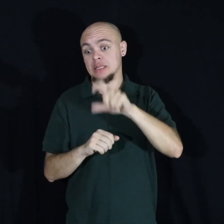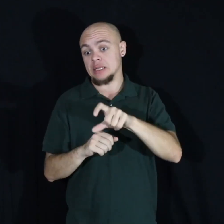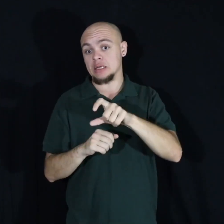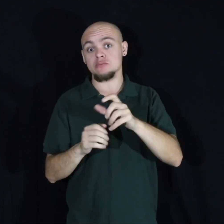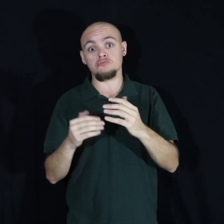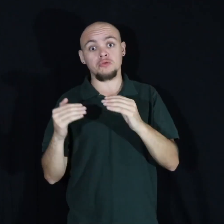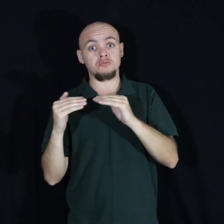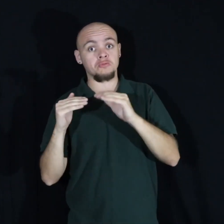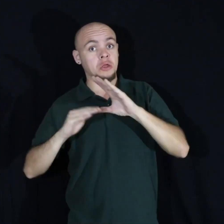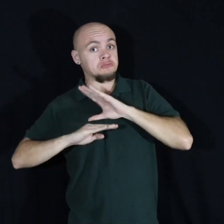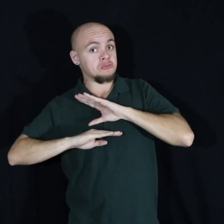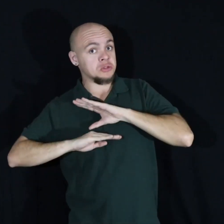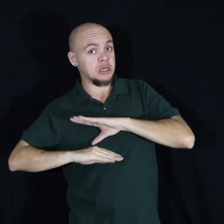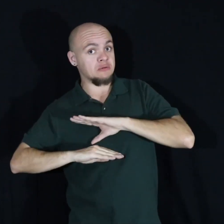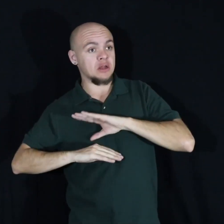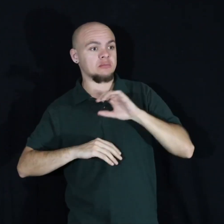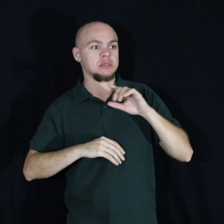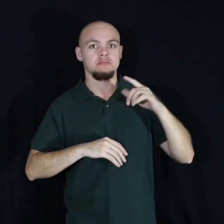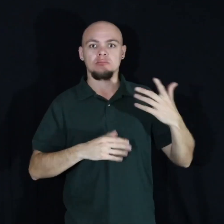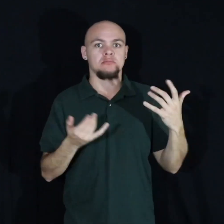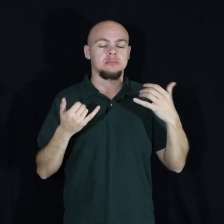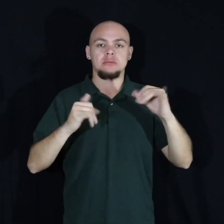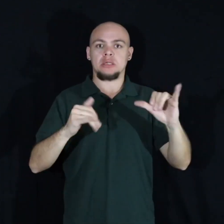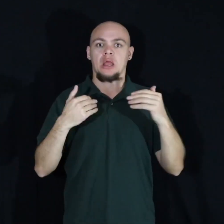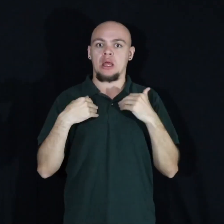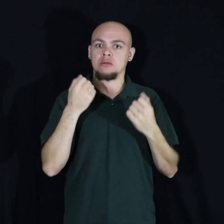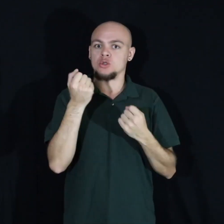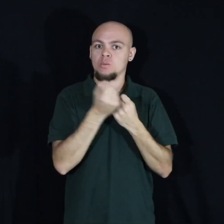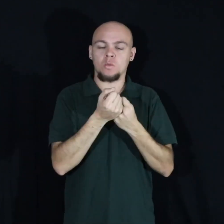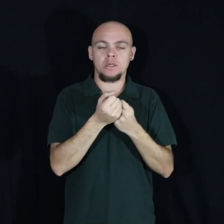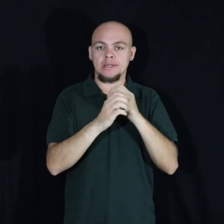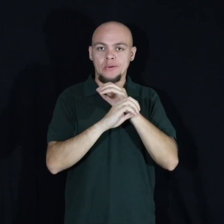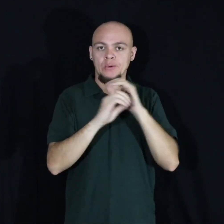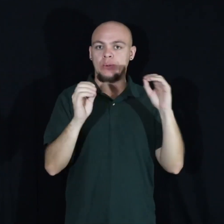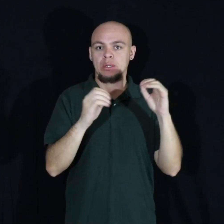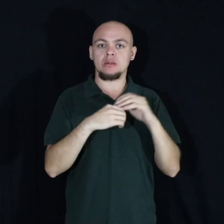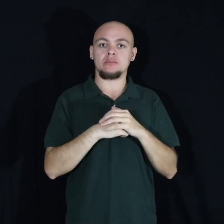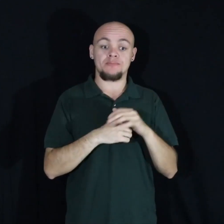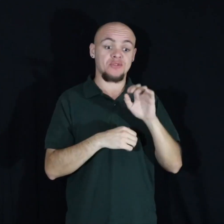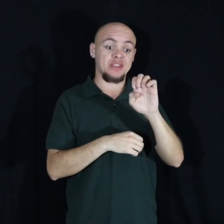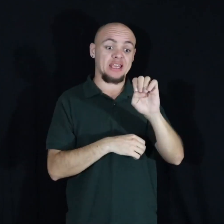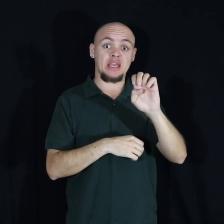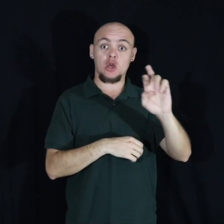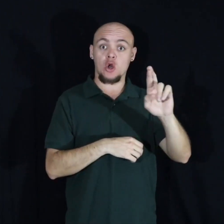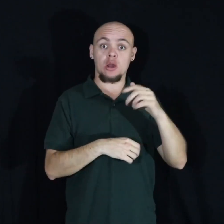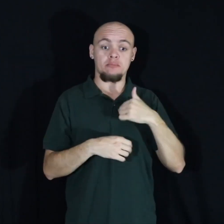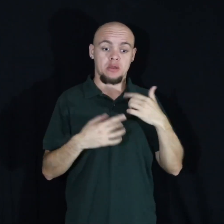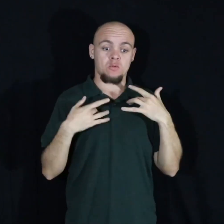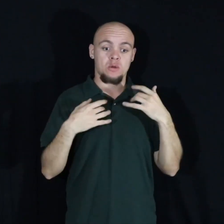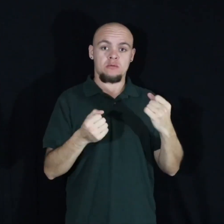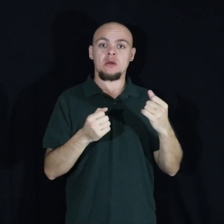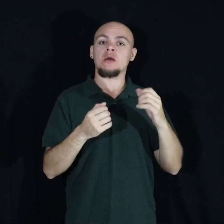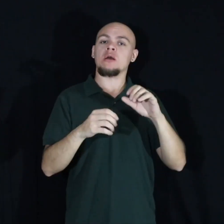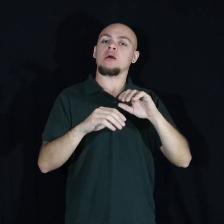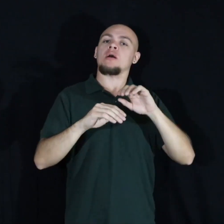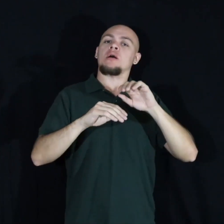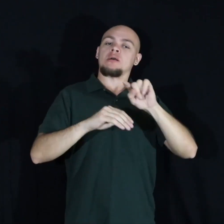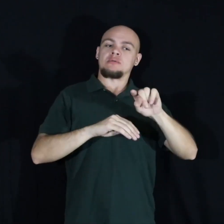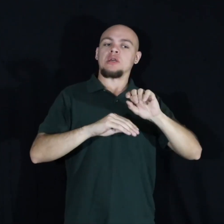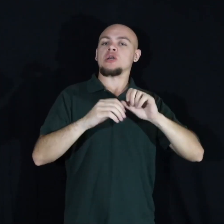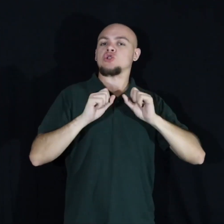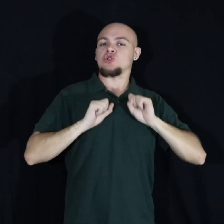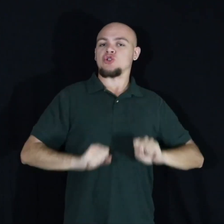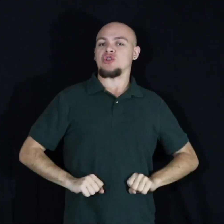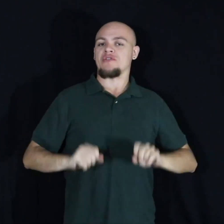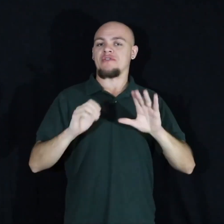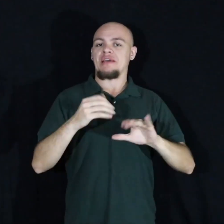I still had no support. After being revived in the ER, I was fortunate to be connected with a survivor advocate who